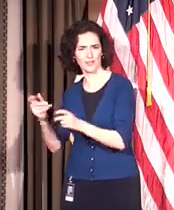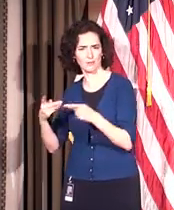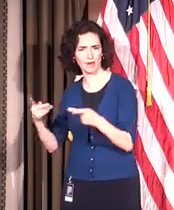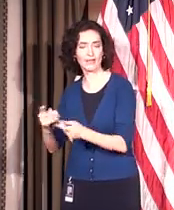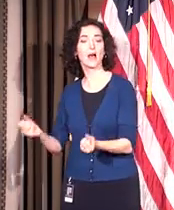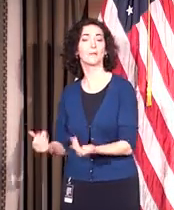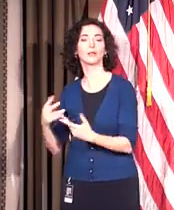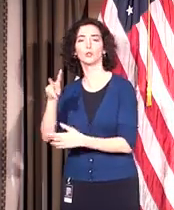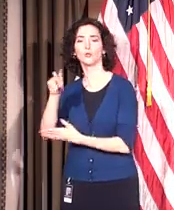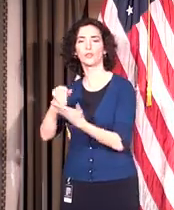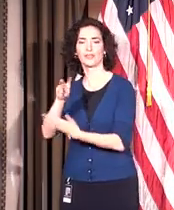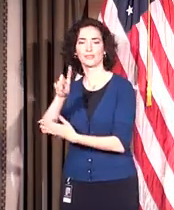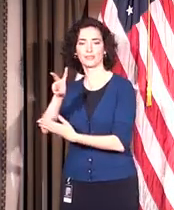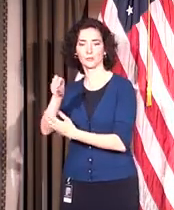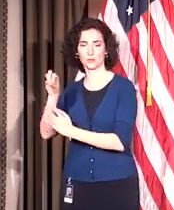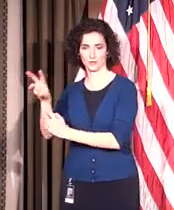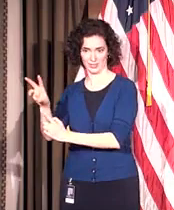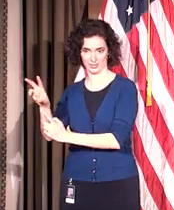hurricanes.